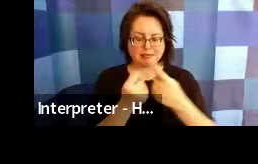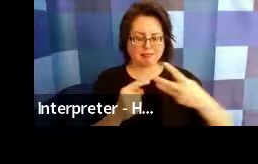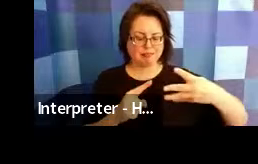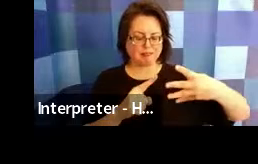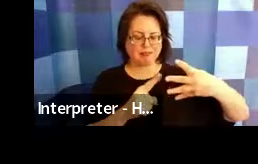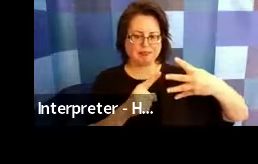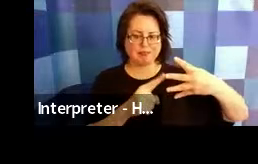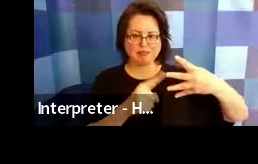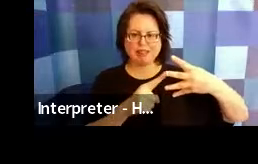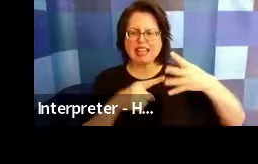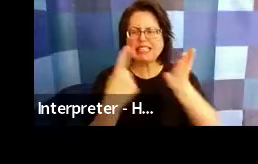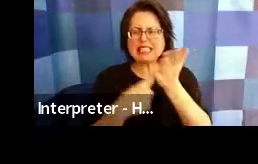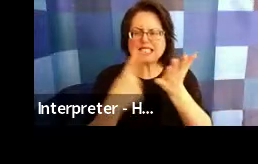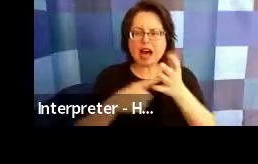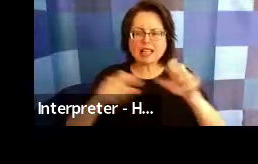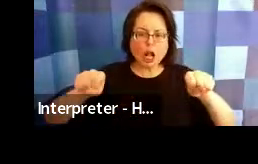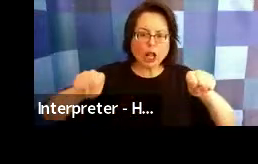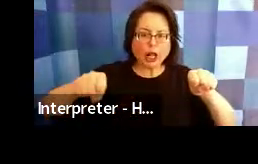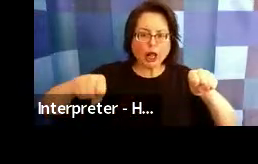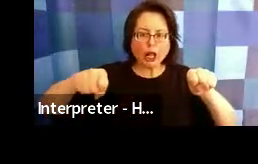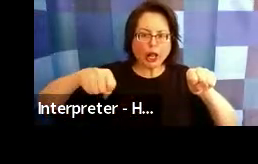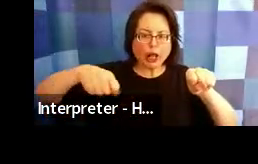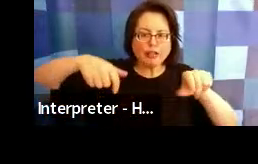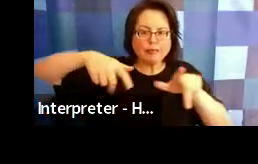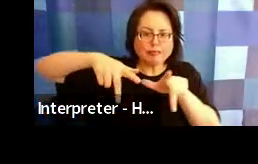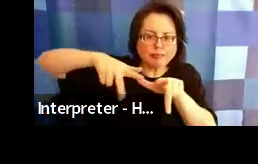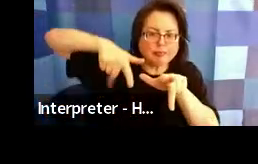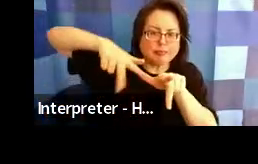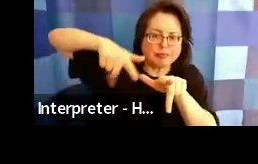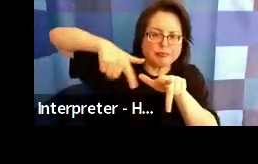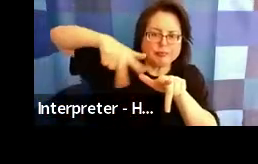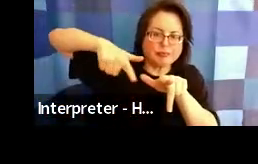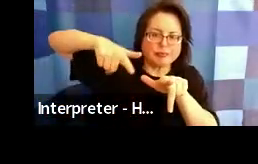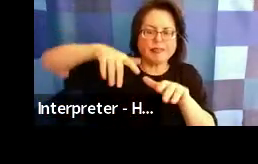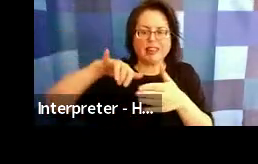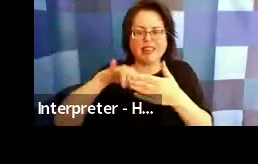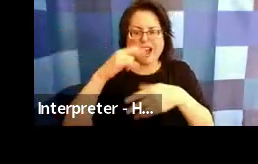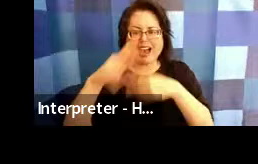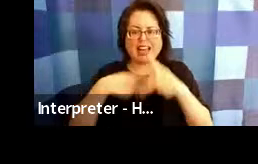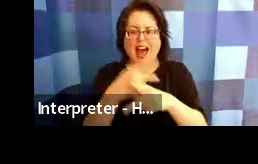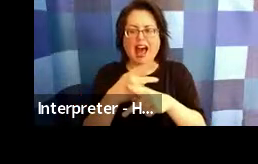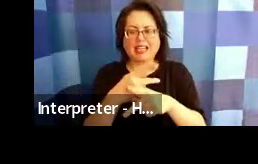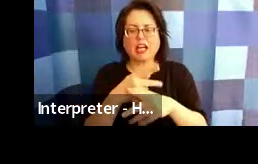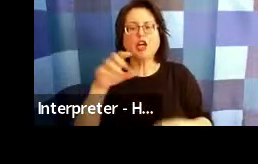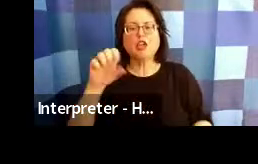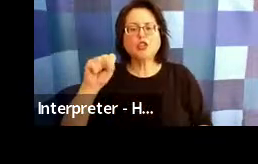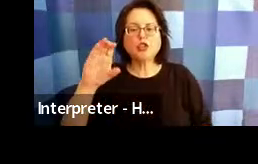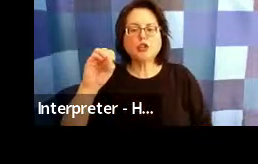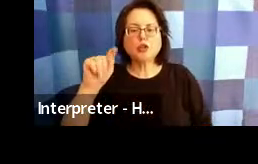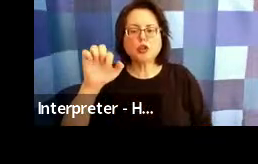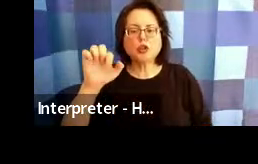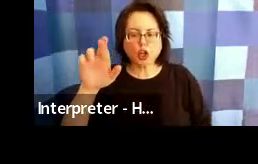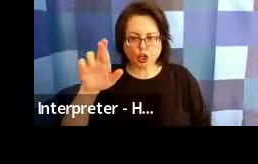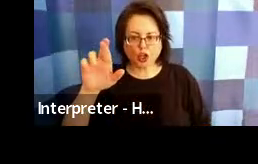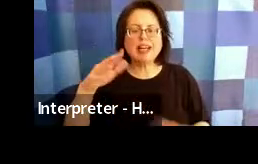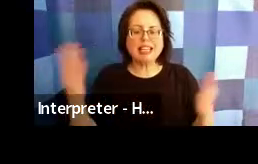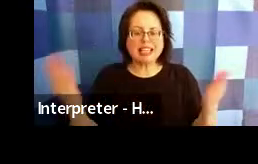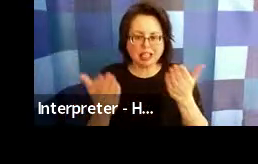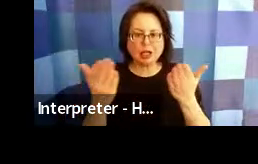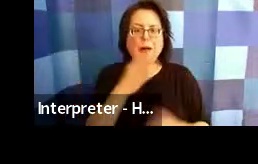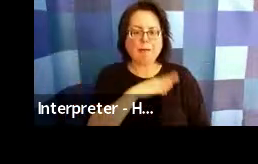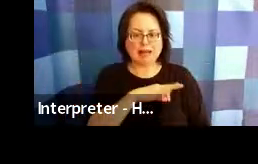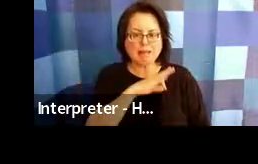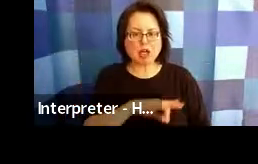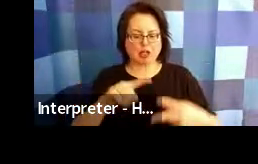in Pittsburgh since we launched in July of 2021. Then we will go over our